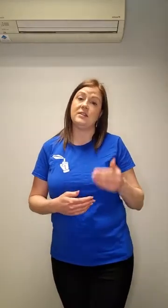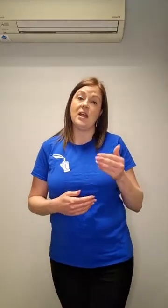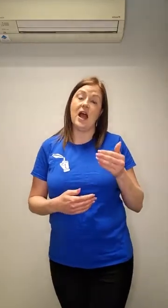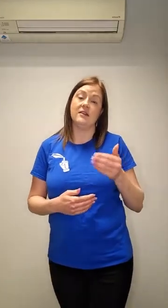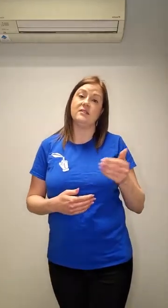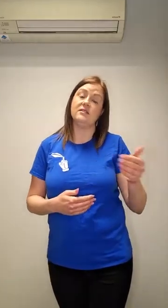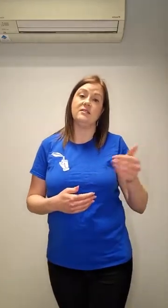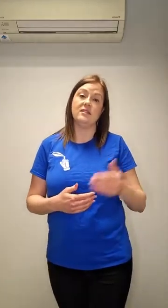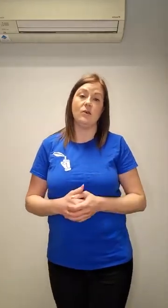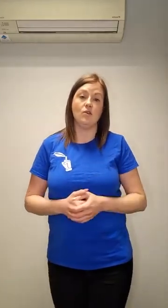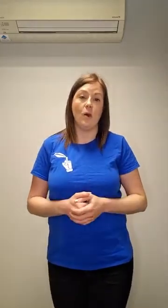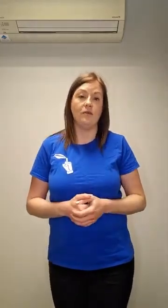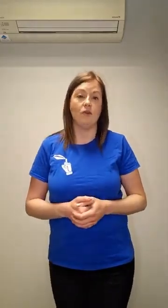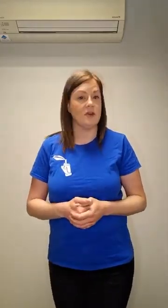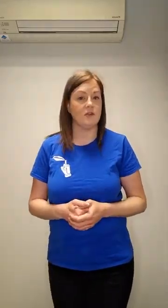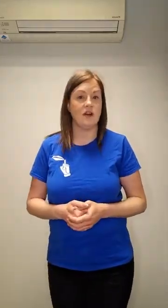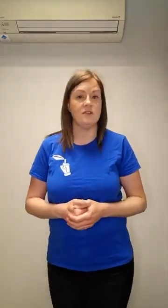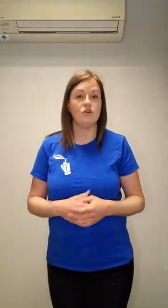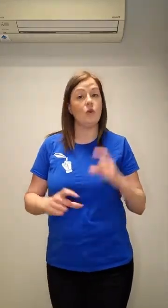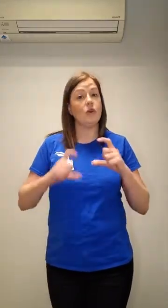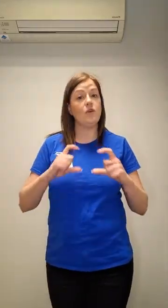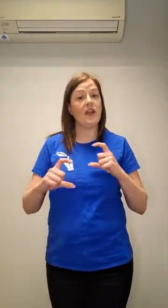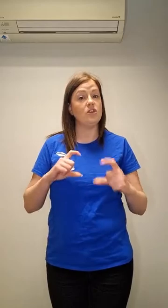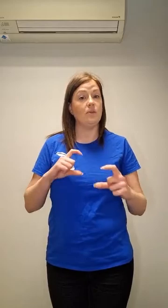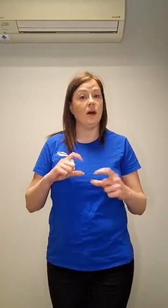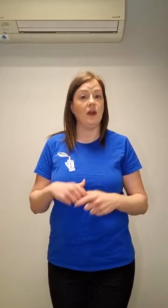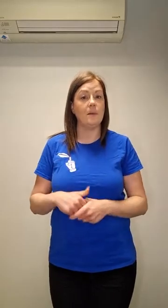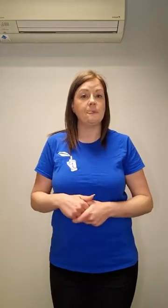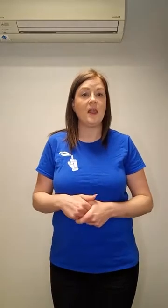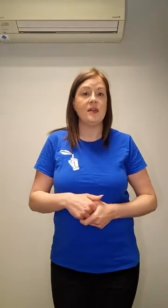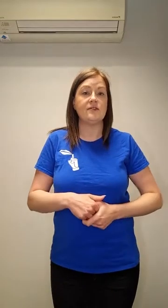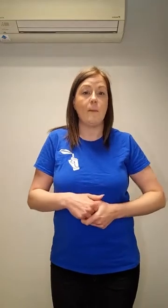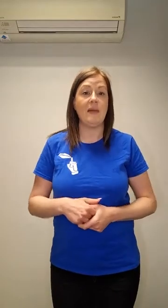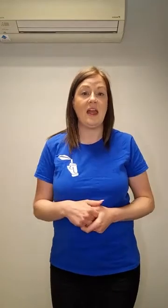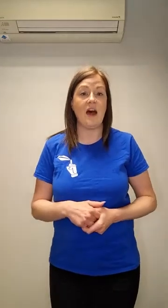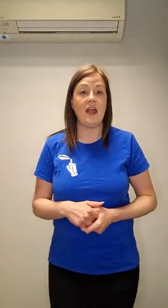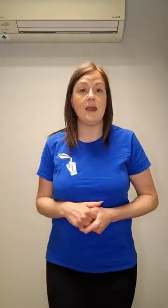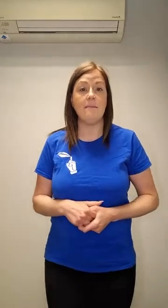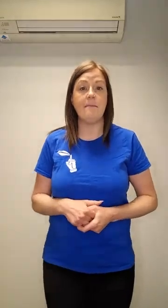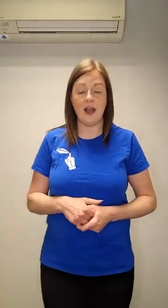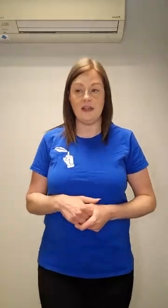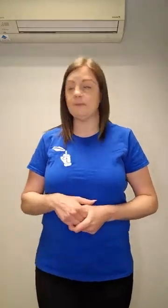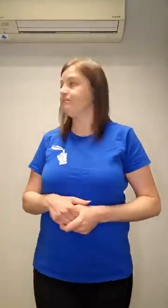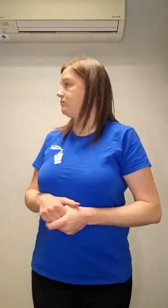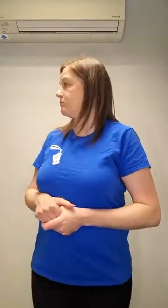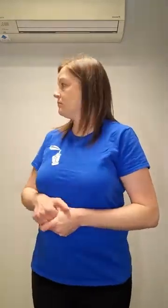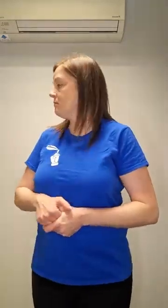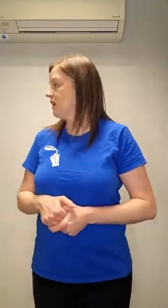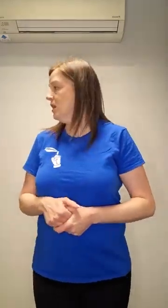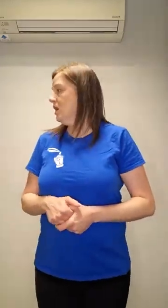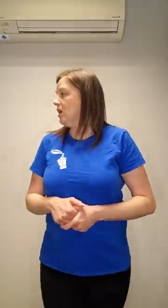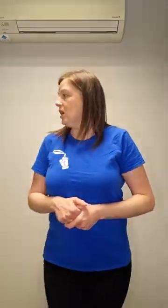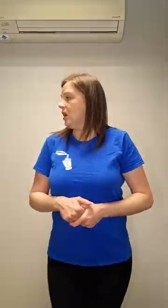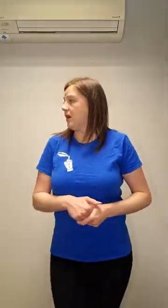accuracy and consistency when you are performing your signs to your communication partner. So bear that in mind. Okay,